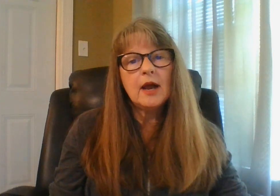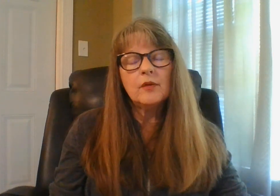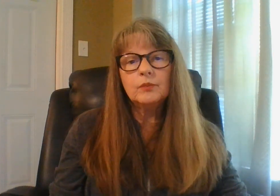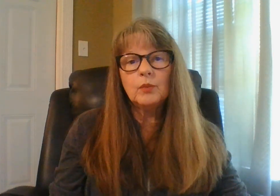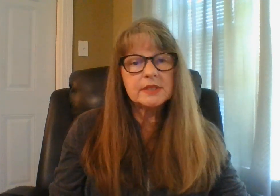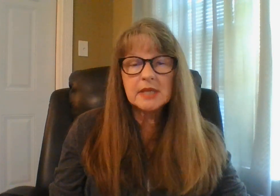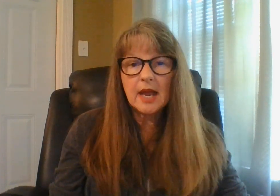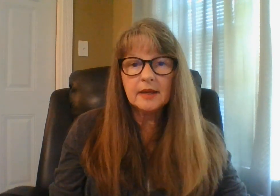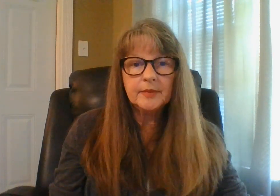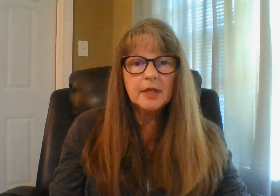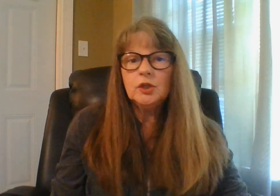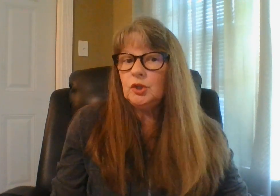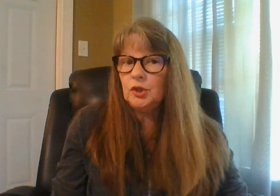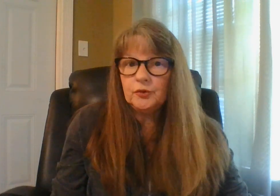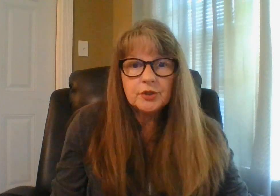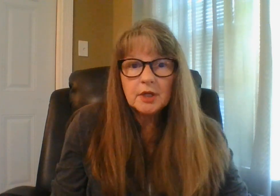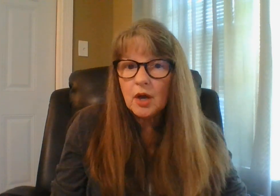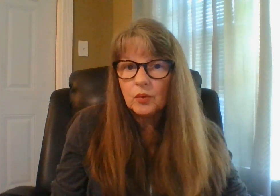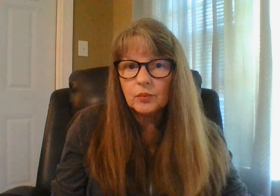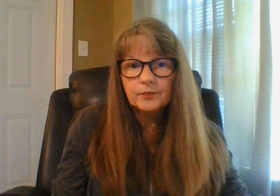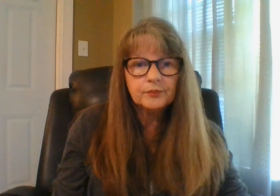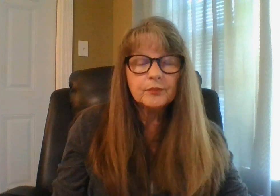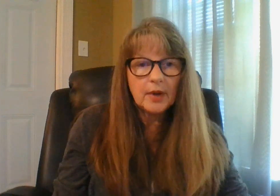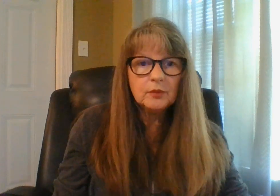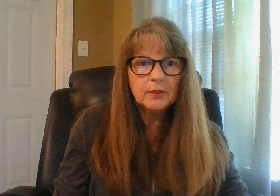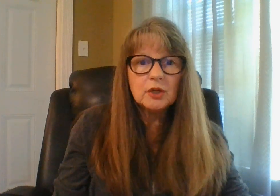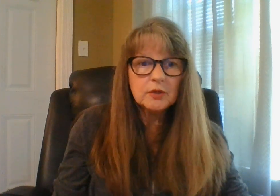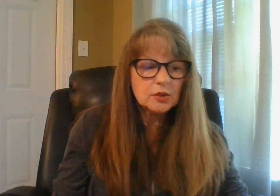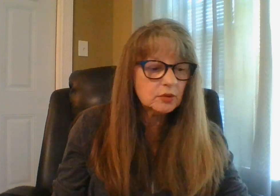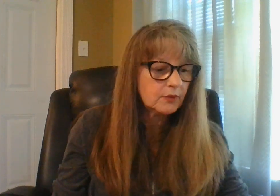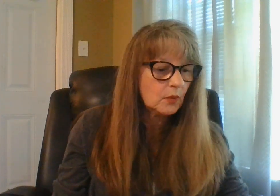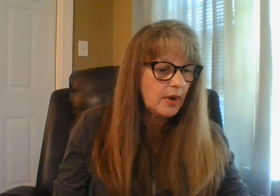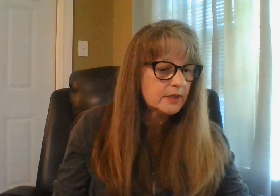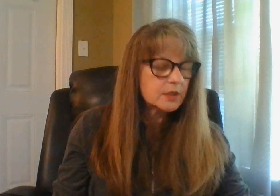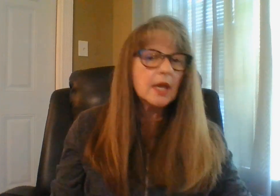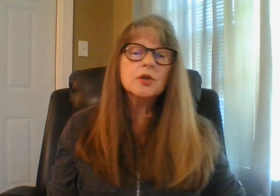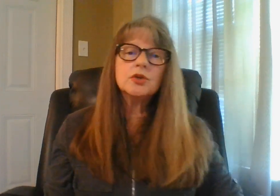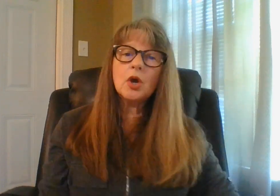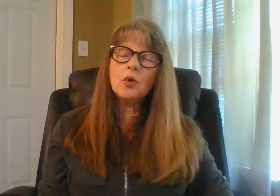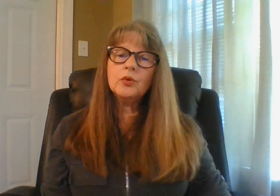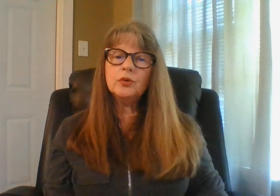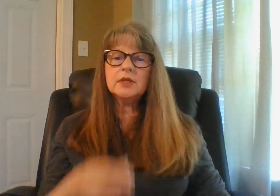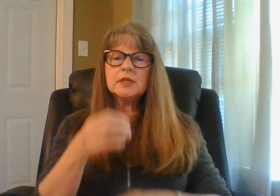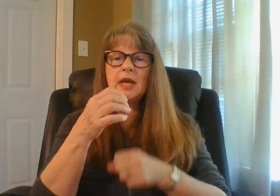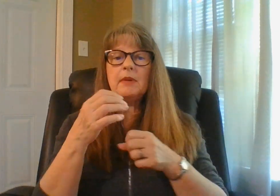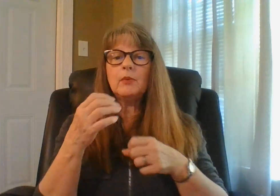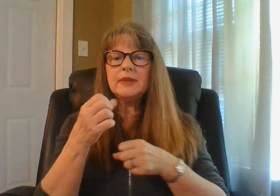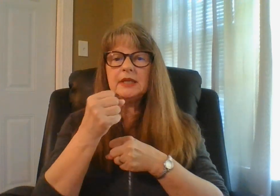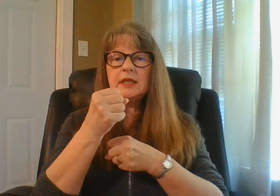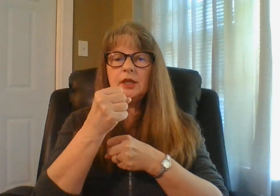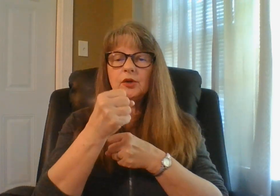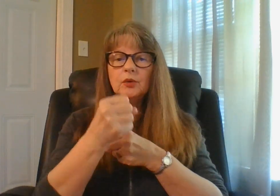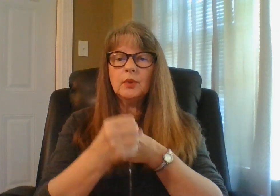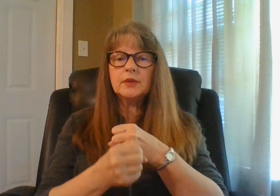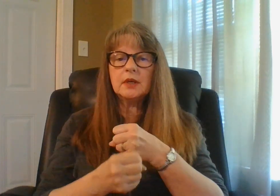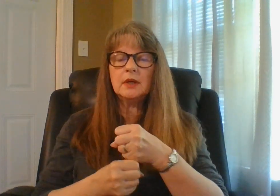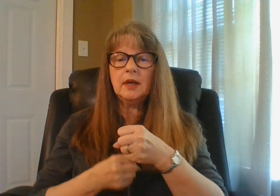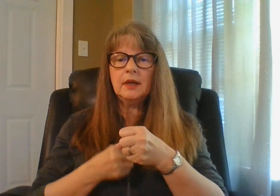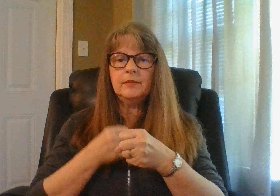Now, what's the time? Years ago, right? We could do that 2 different ways. So you could say, remember we did year where the